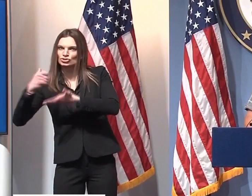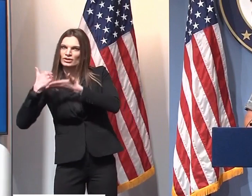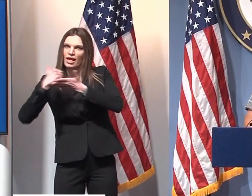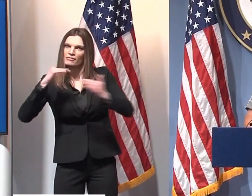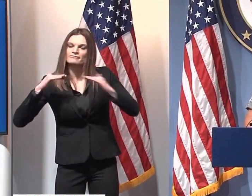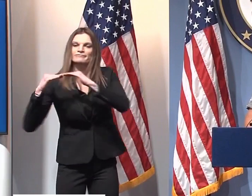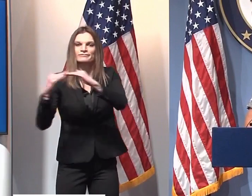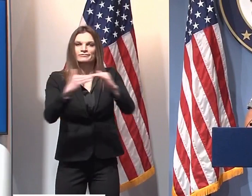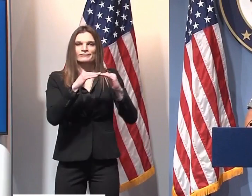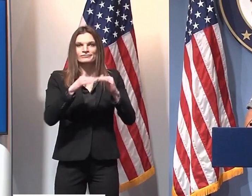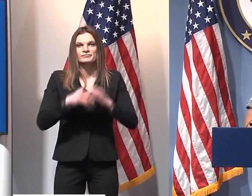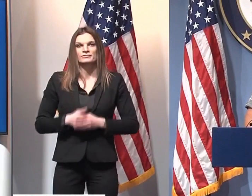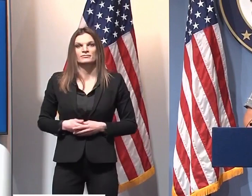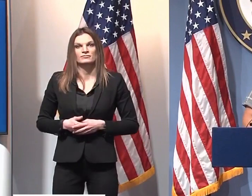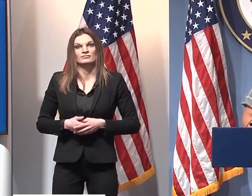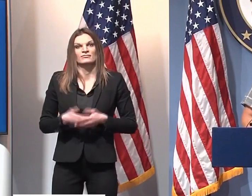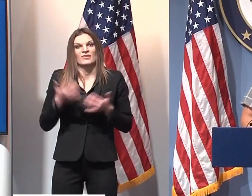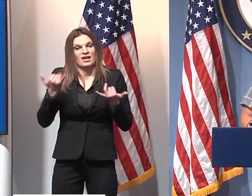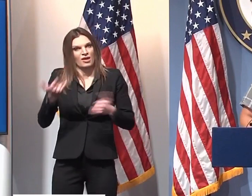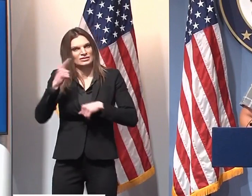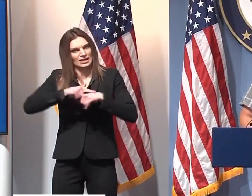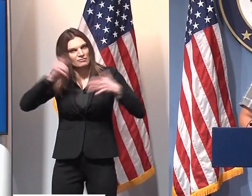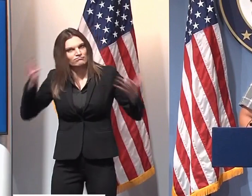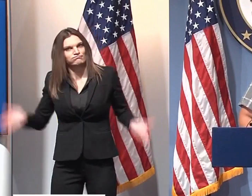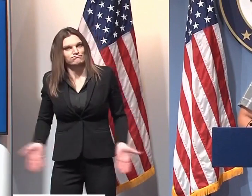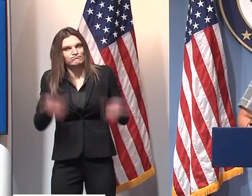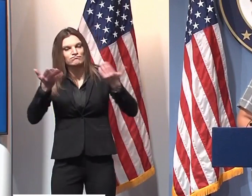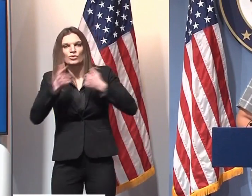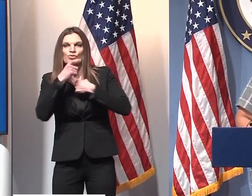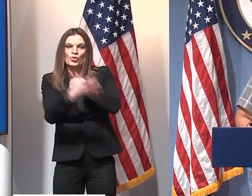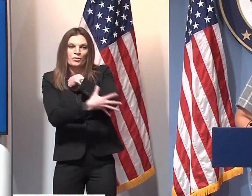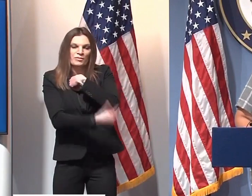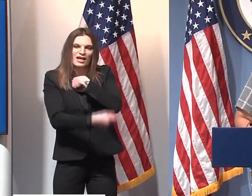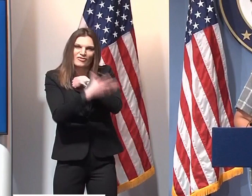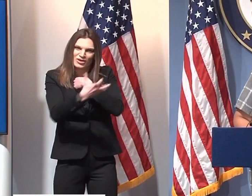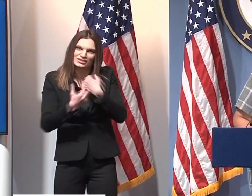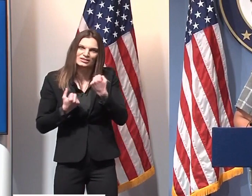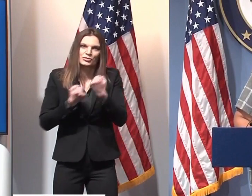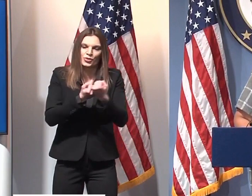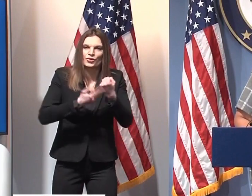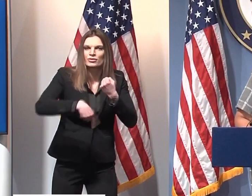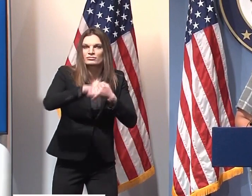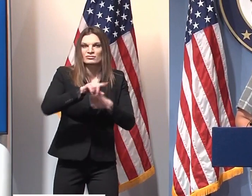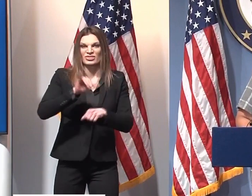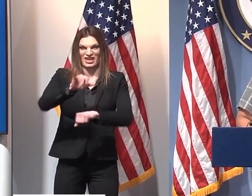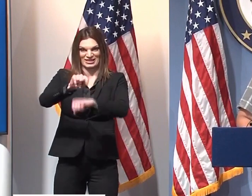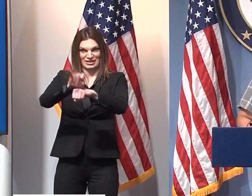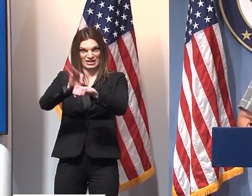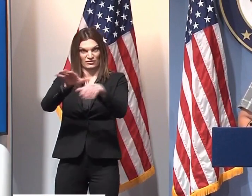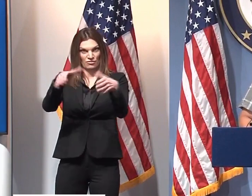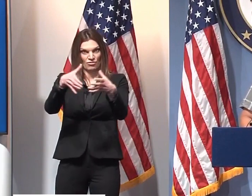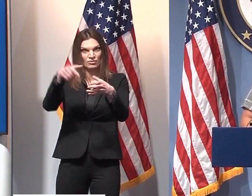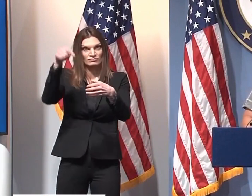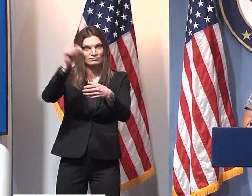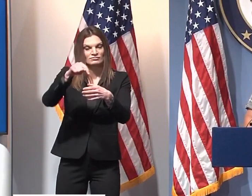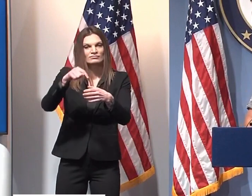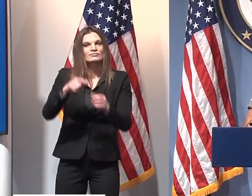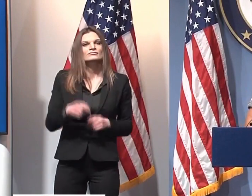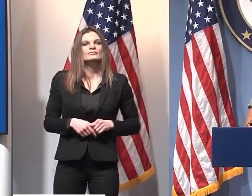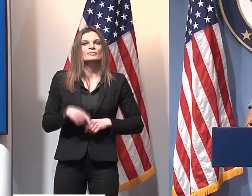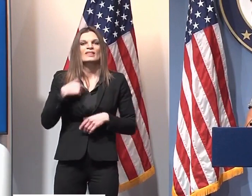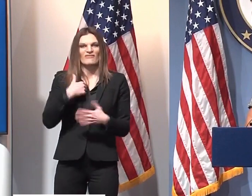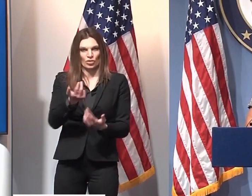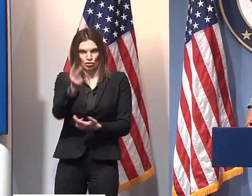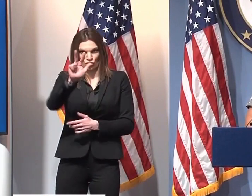millions of Michiganders out of poverty, the task force is suggesting recommending 35